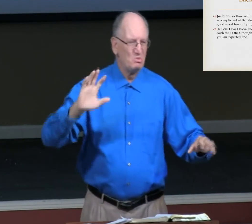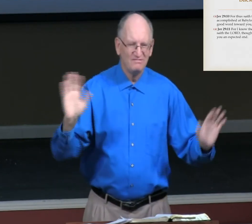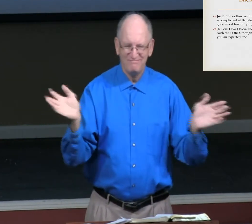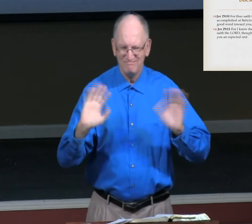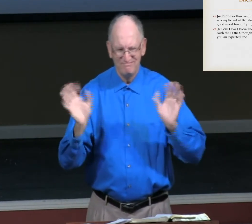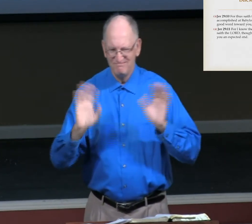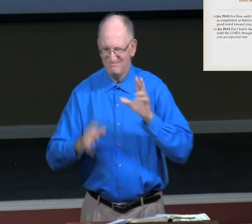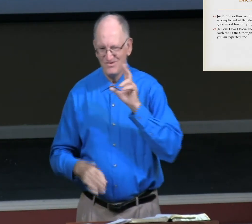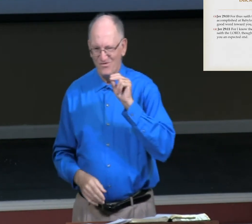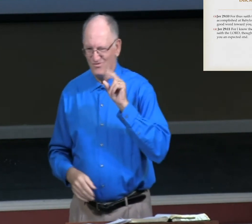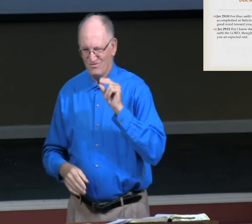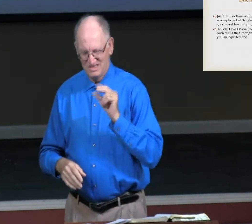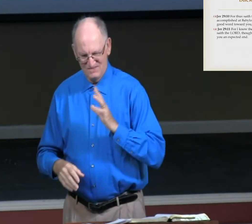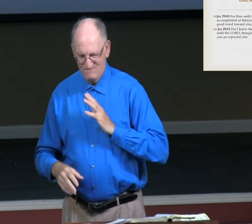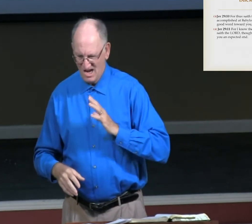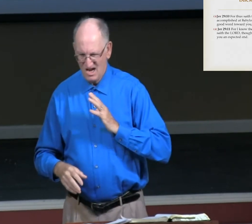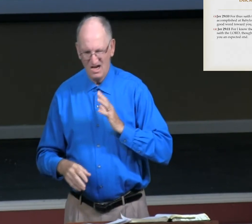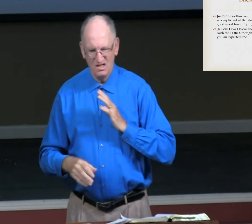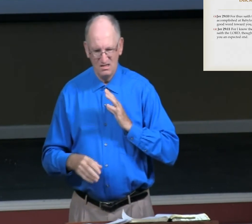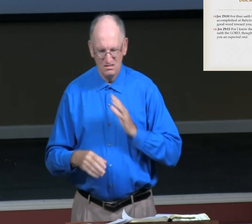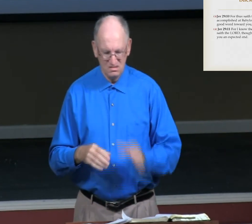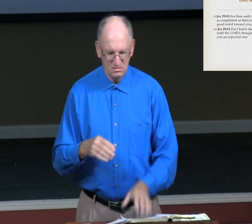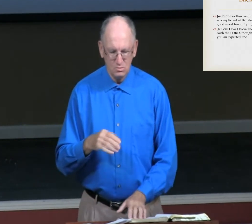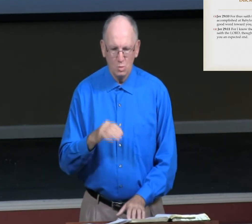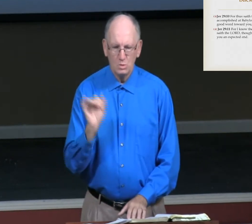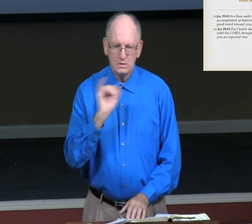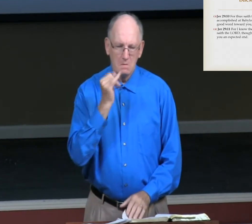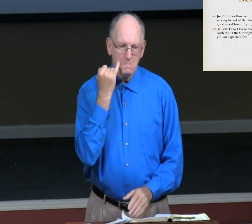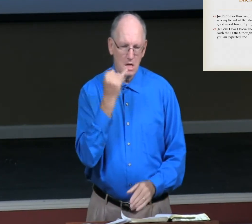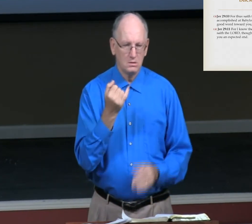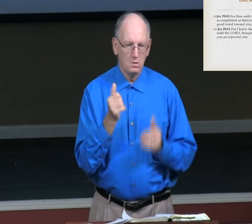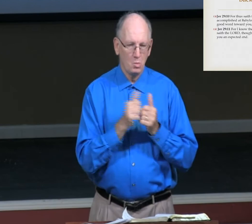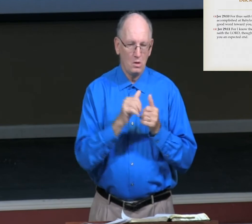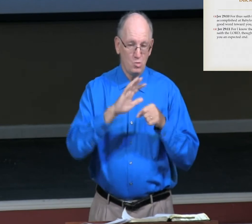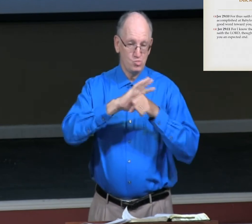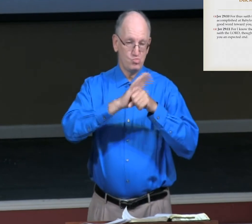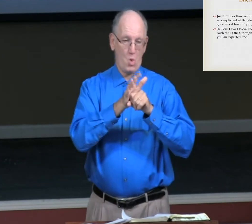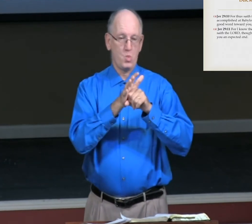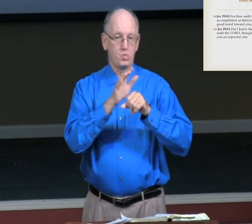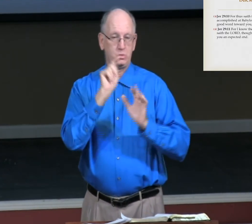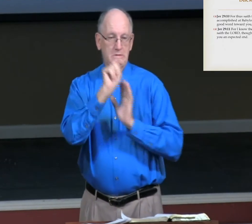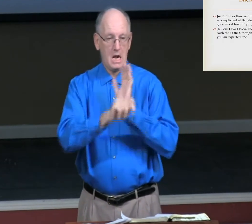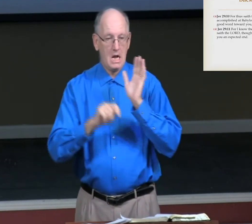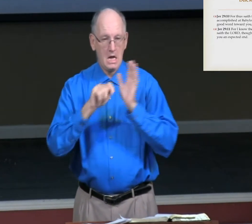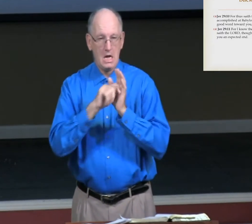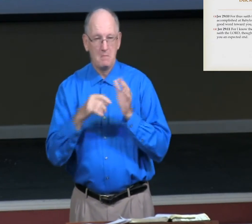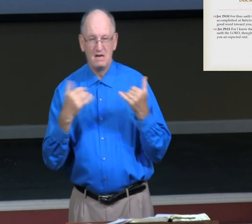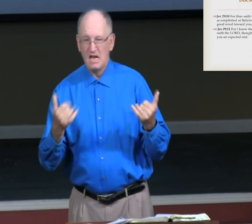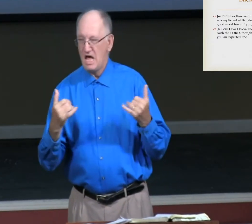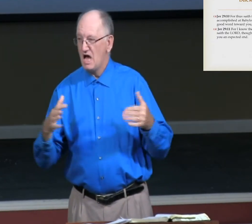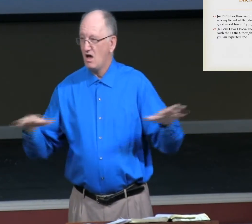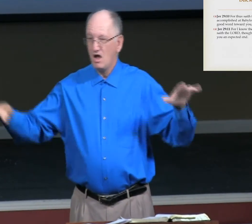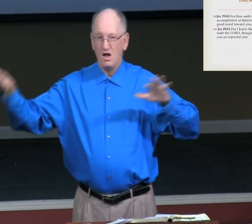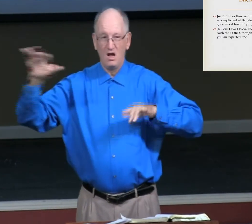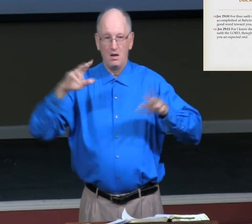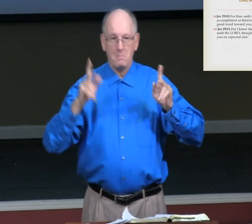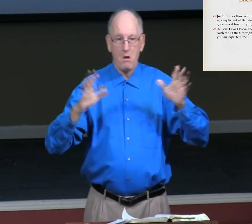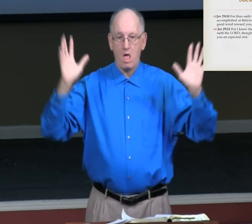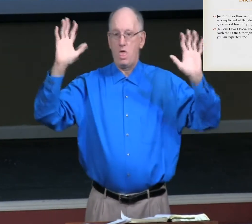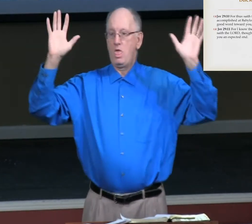or bad thing. It's fine. And it's the same idea right now with the